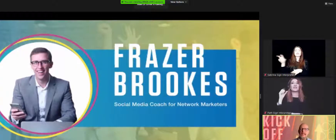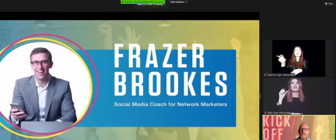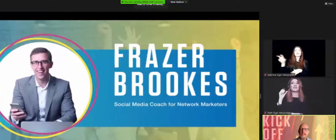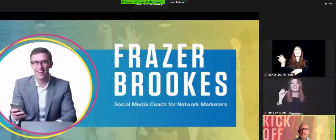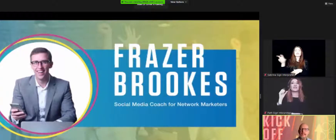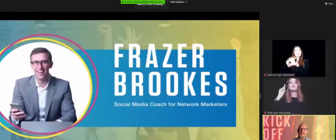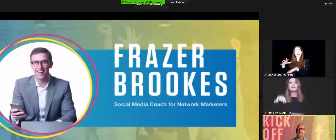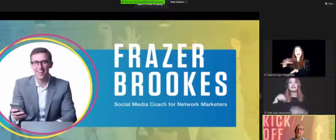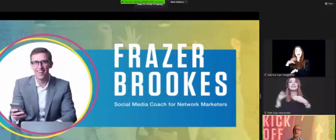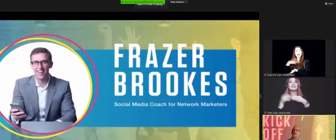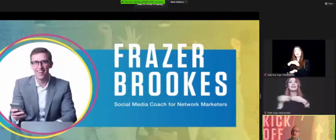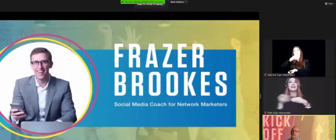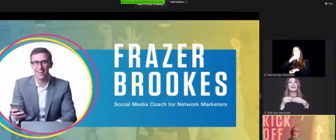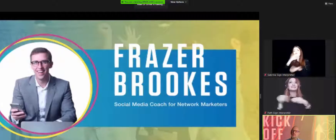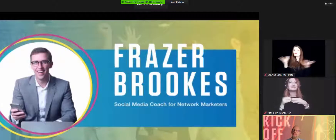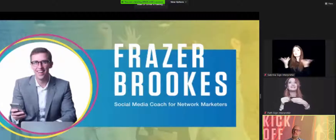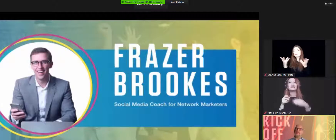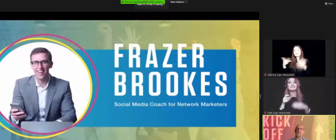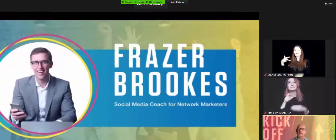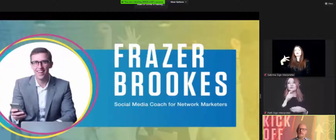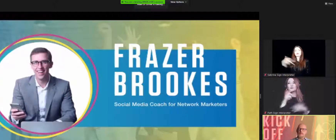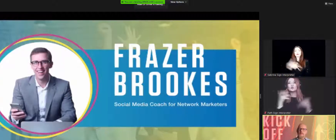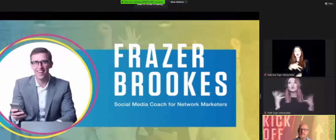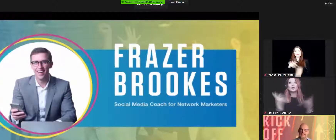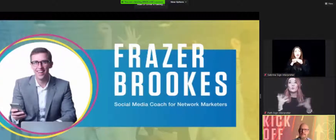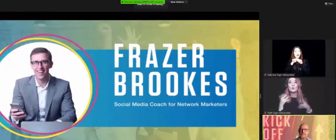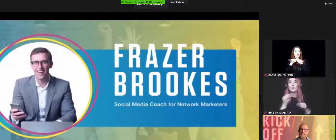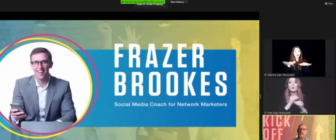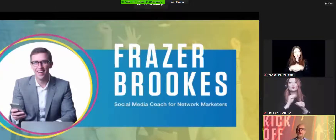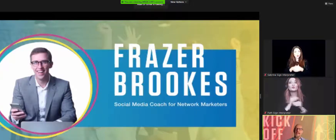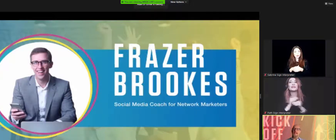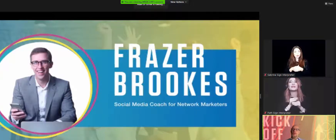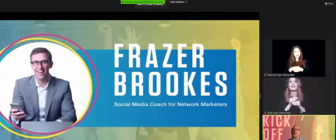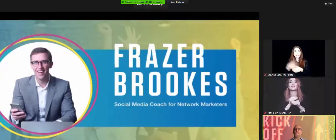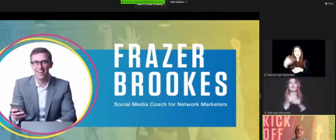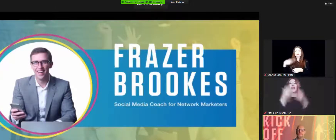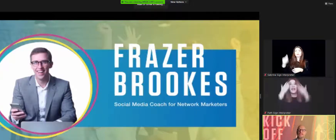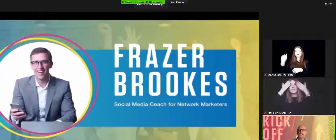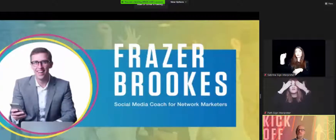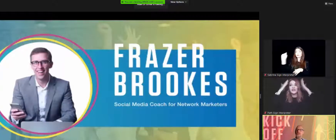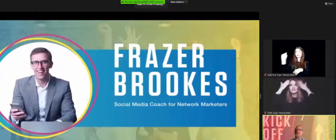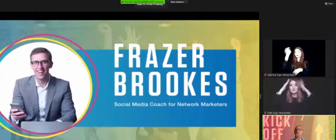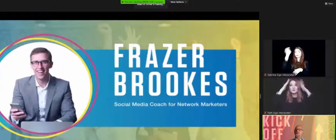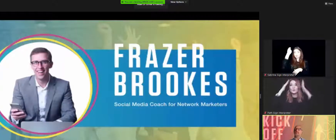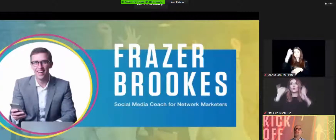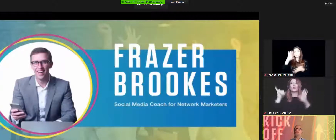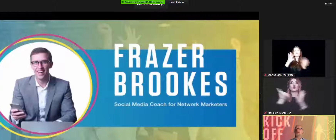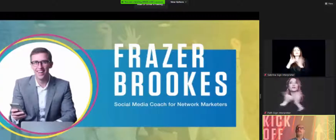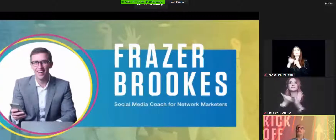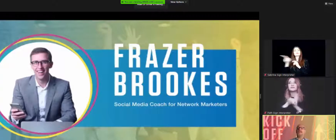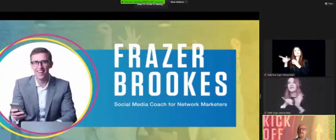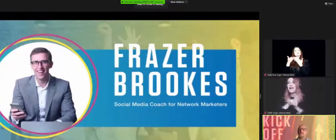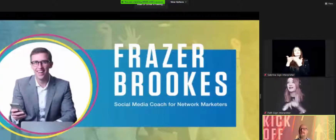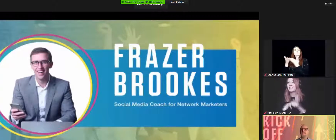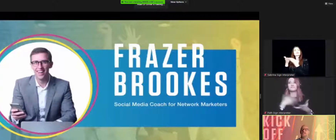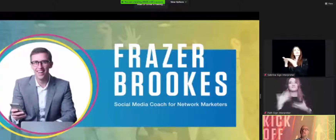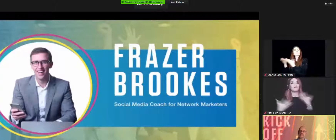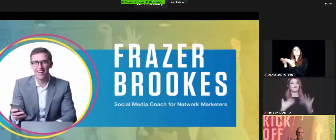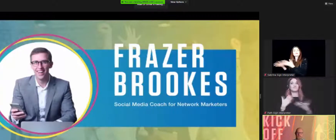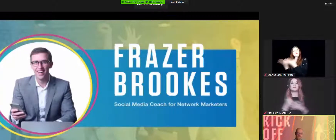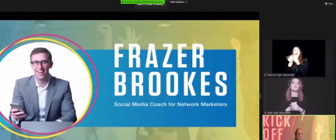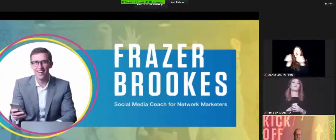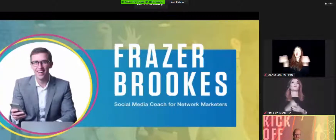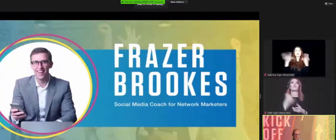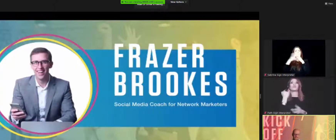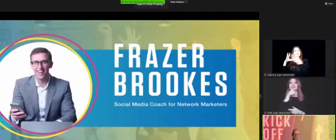was helping a lot of companies and a lot of leaders, and they were consulting him to get great value and the secret of